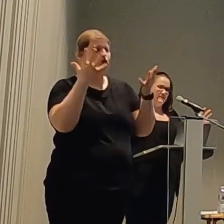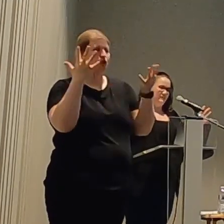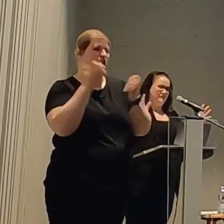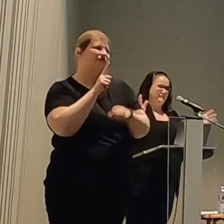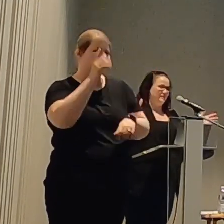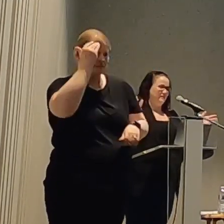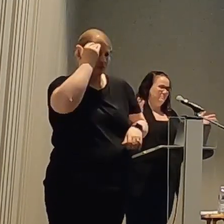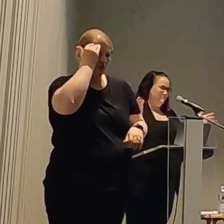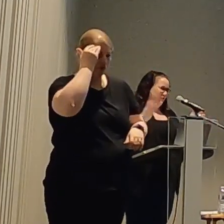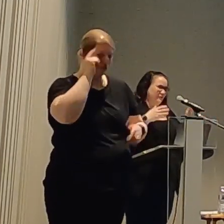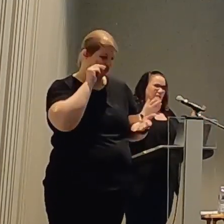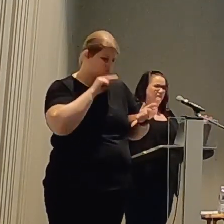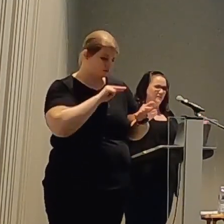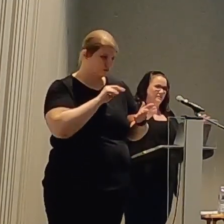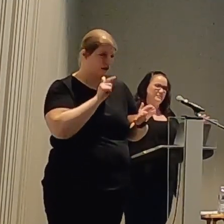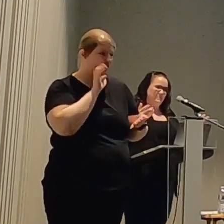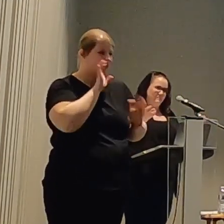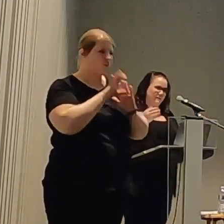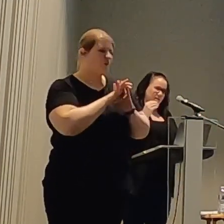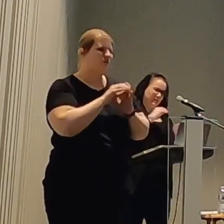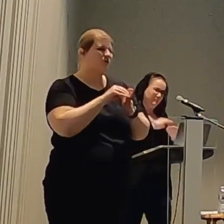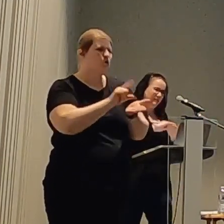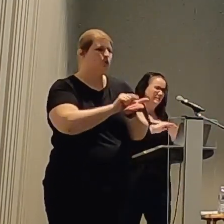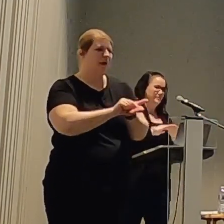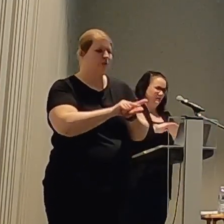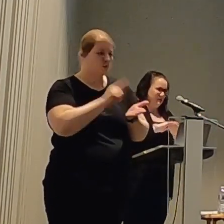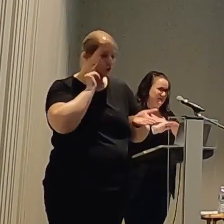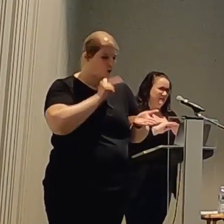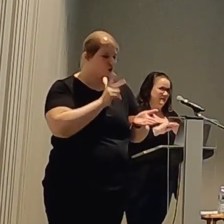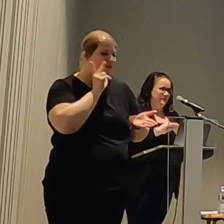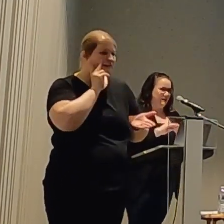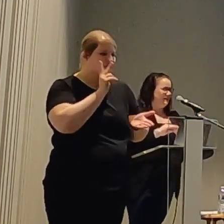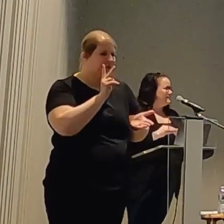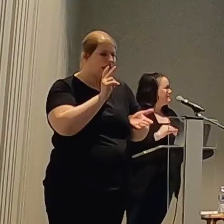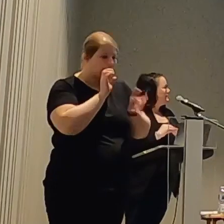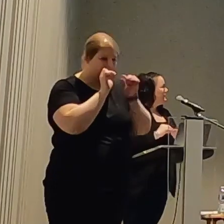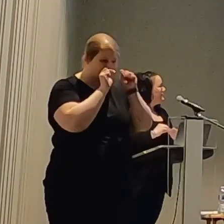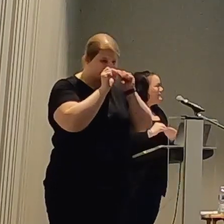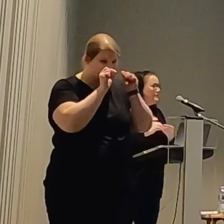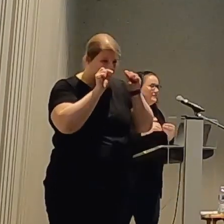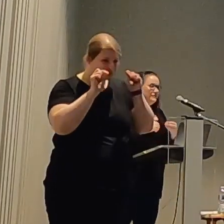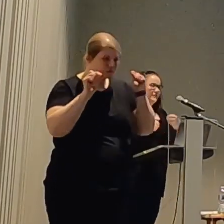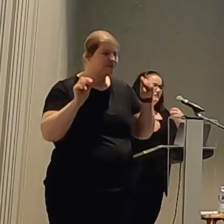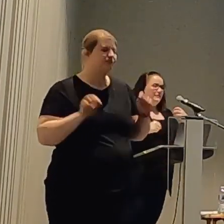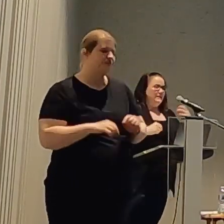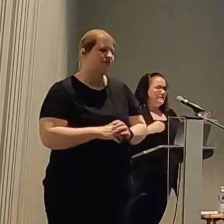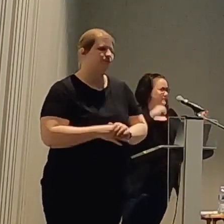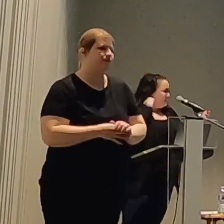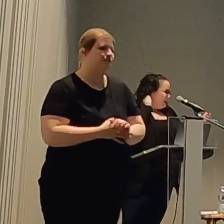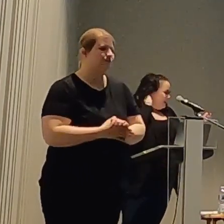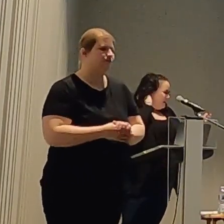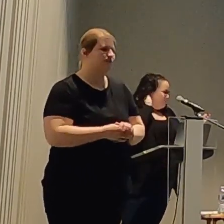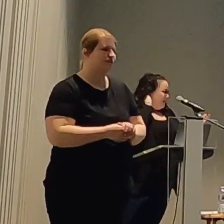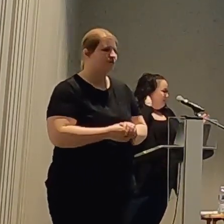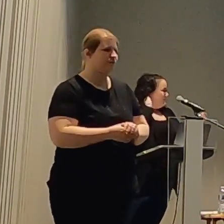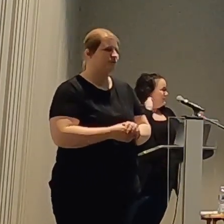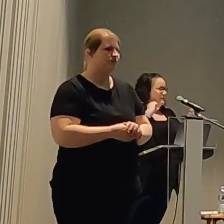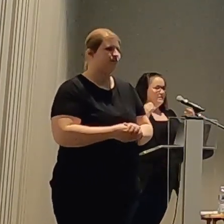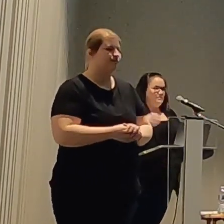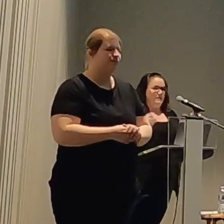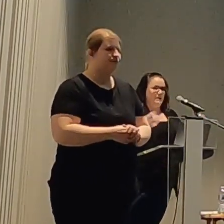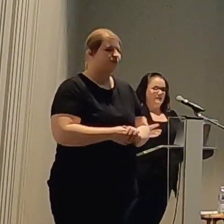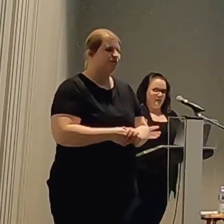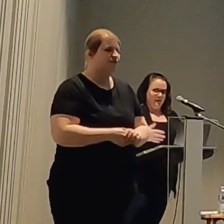familiar with this if you stared at a photograph in a newspaper. You look really close, you can see the dots. So he's thinking